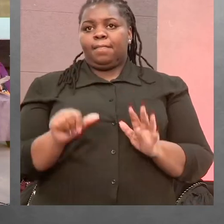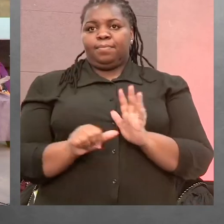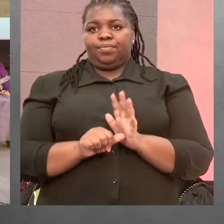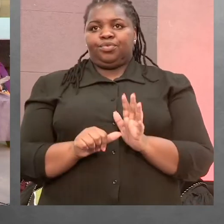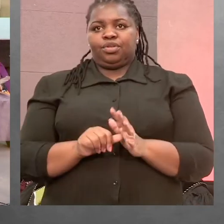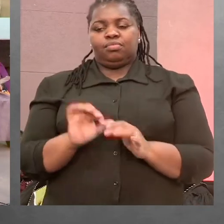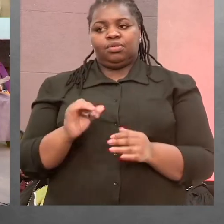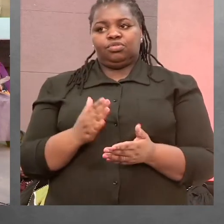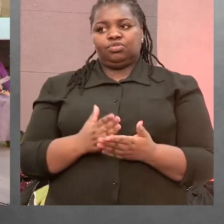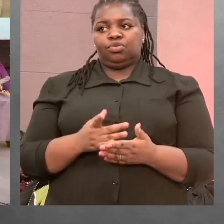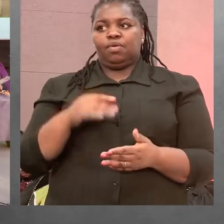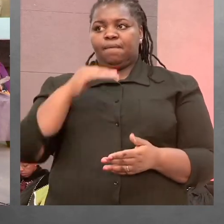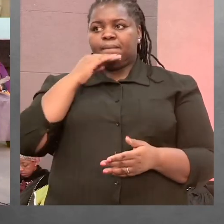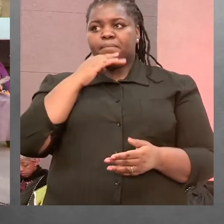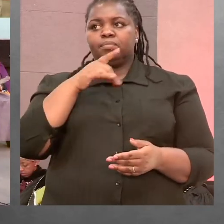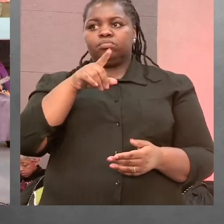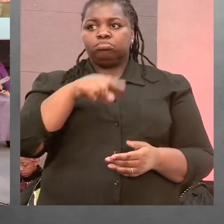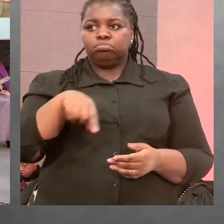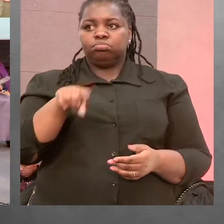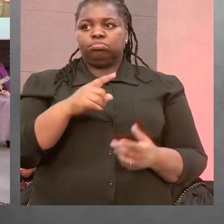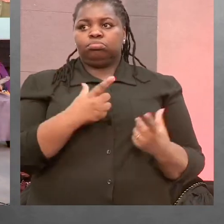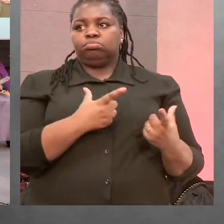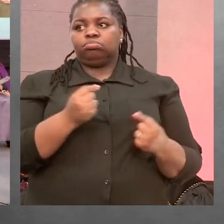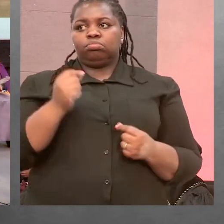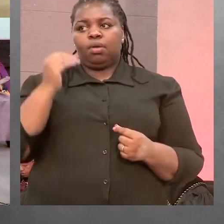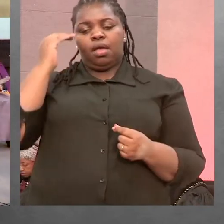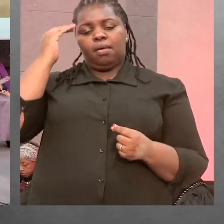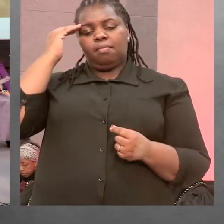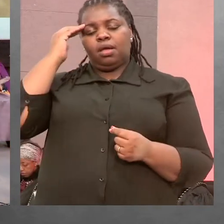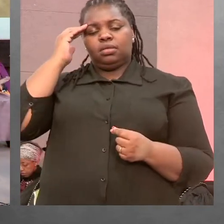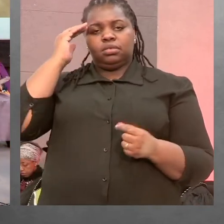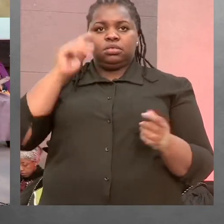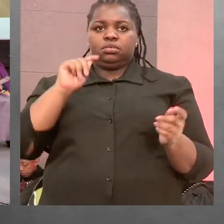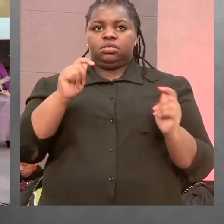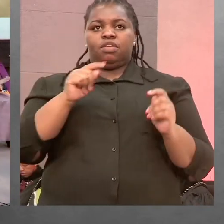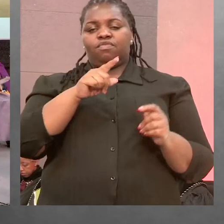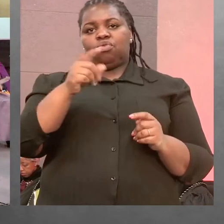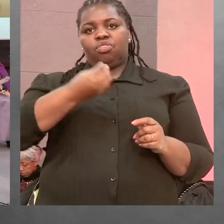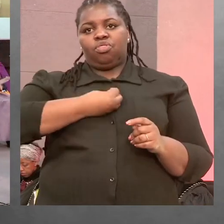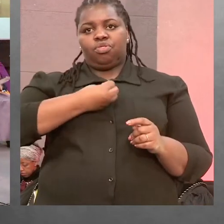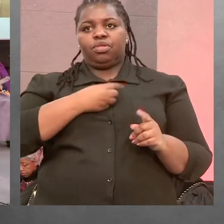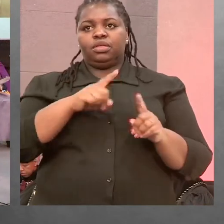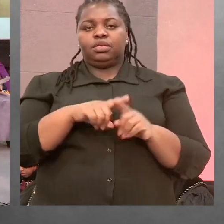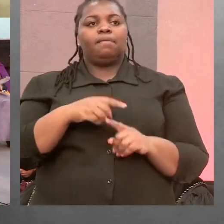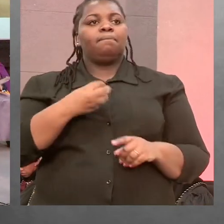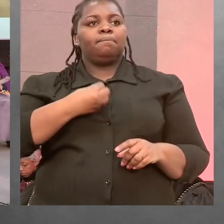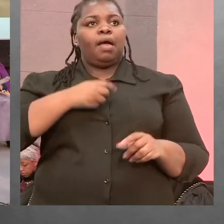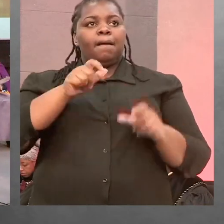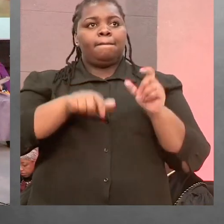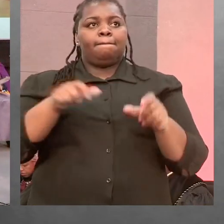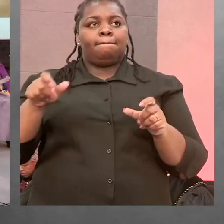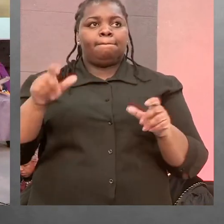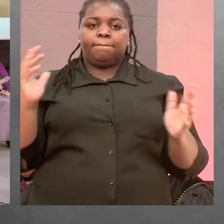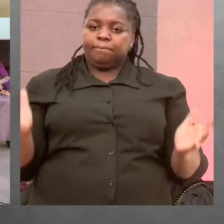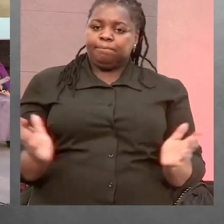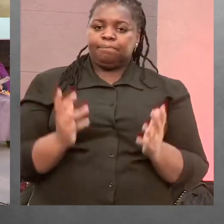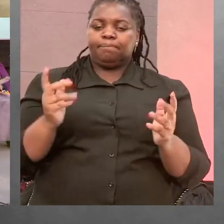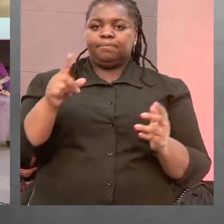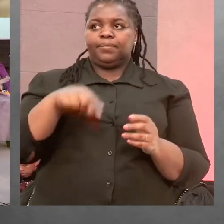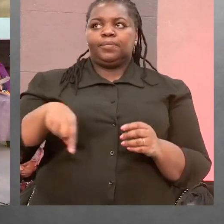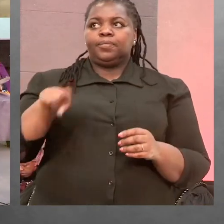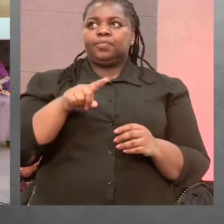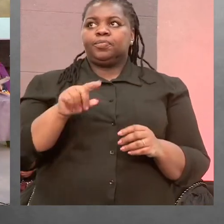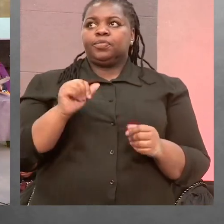to cultivate a mindset among youth and the young people that encourages them